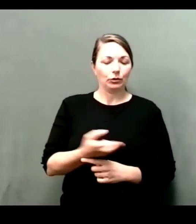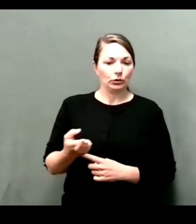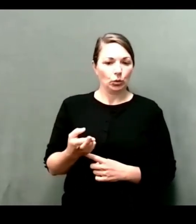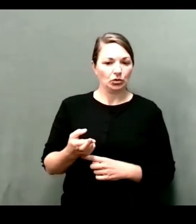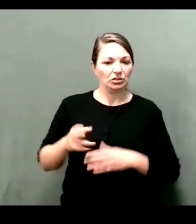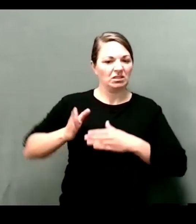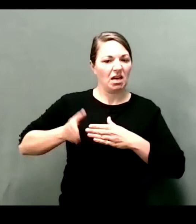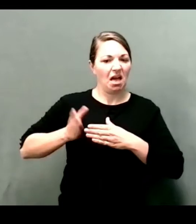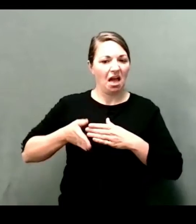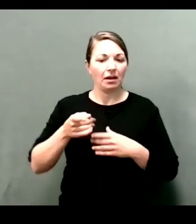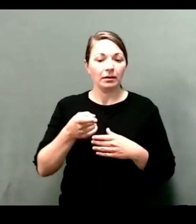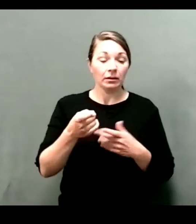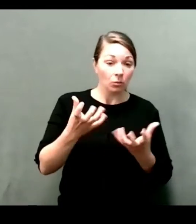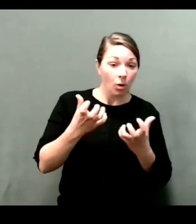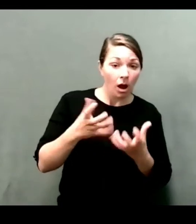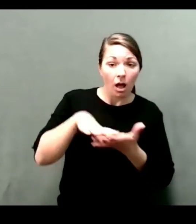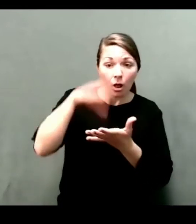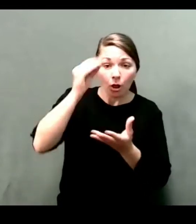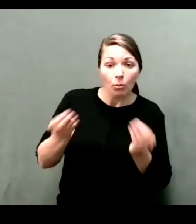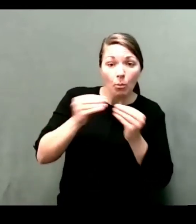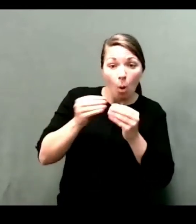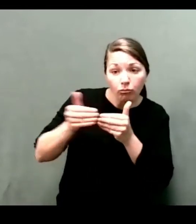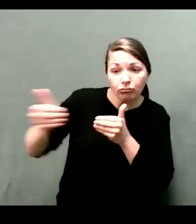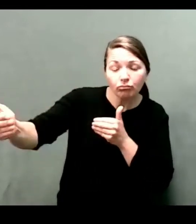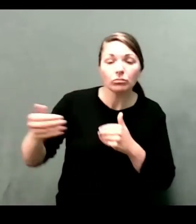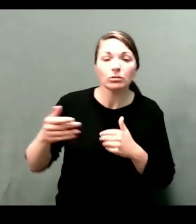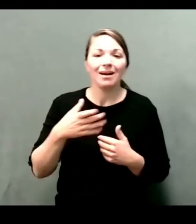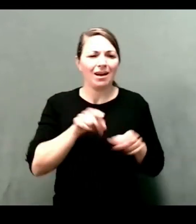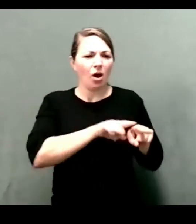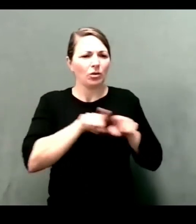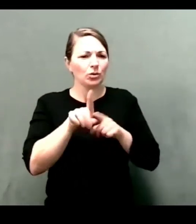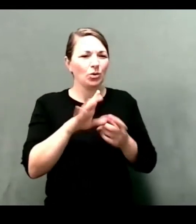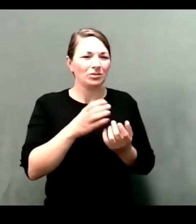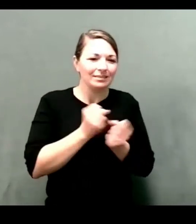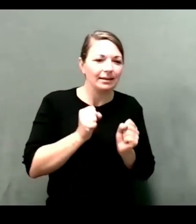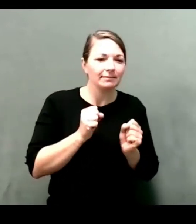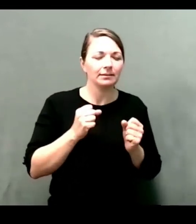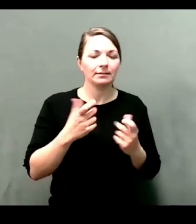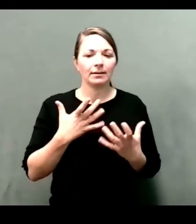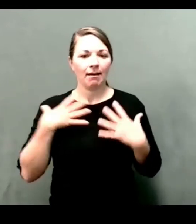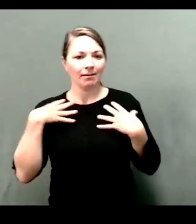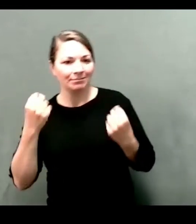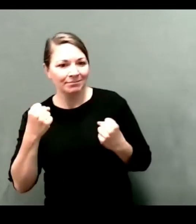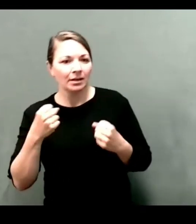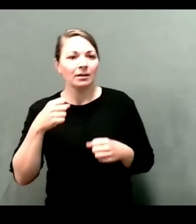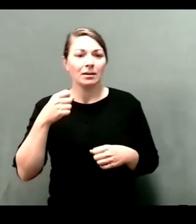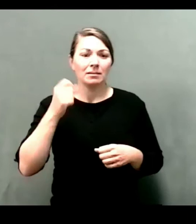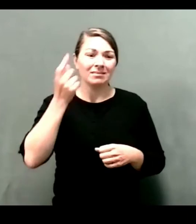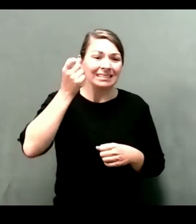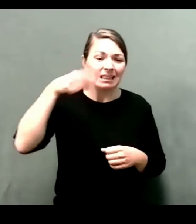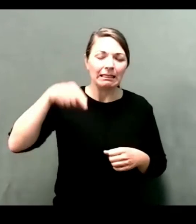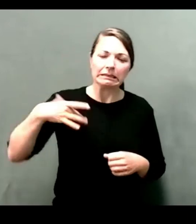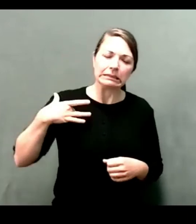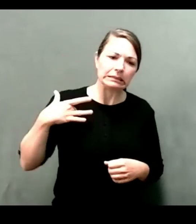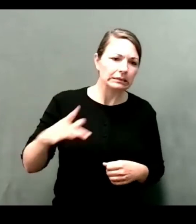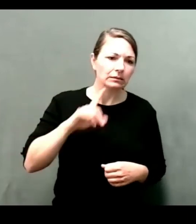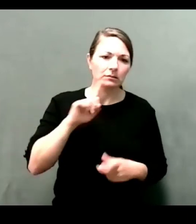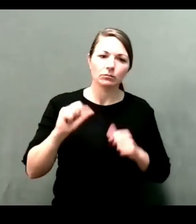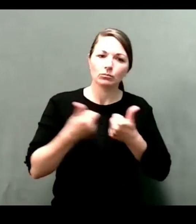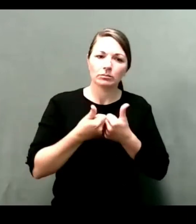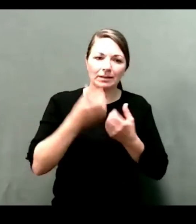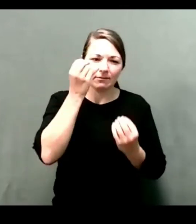resources at the end here for continued learning and for safety and well-being, especially since we did mention that this is some kind of sensitive, difficult